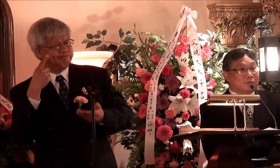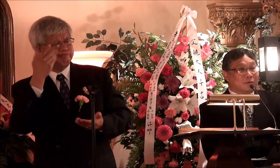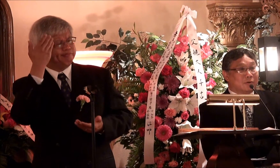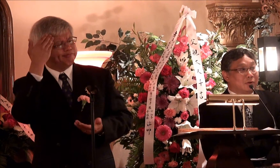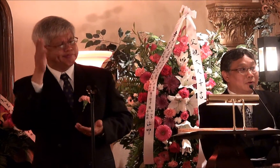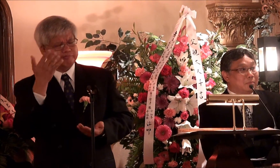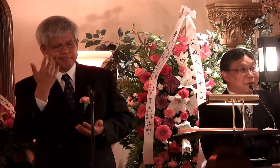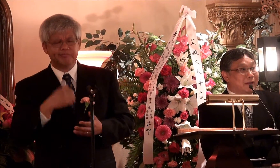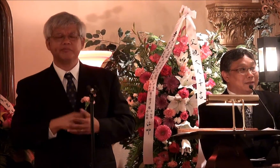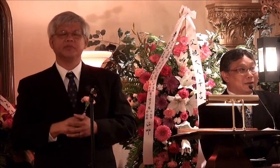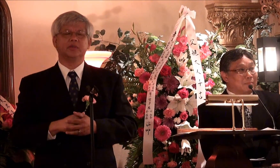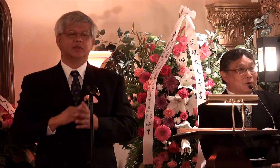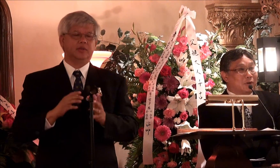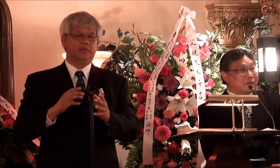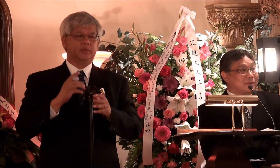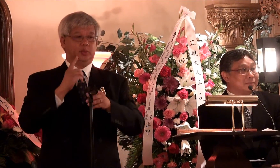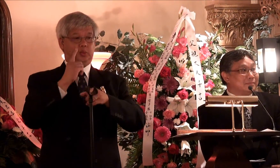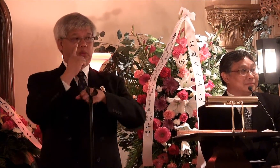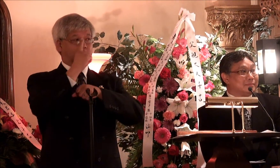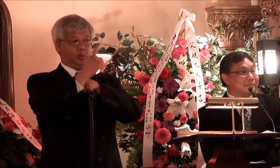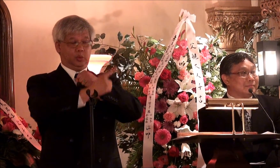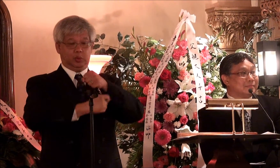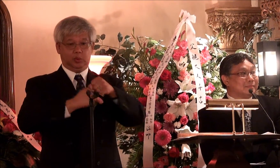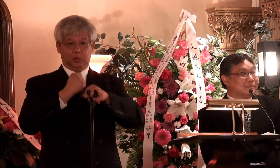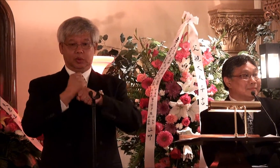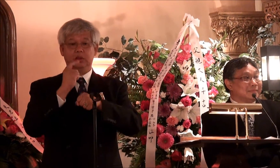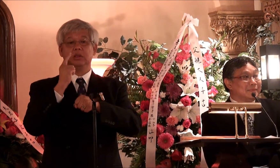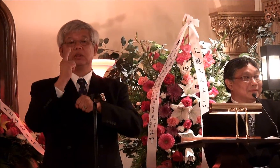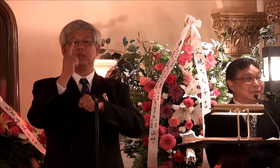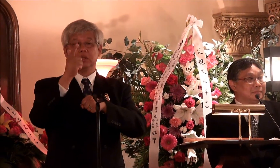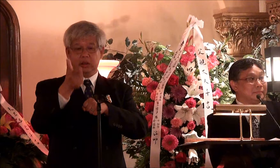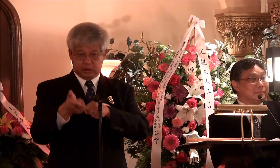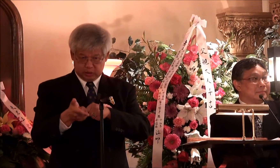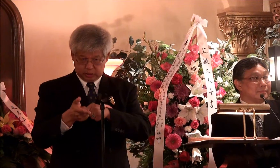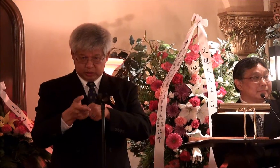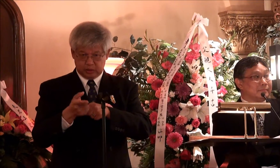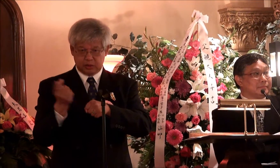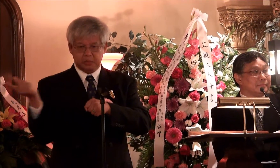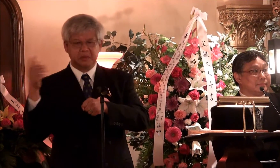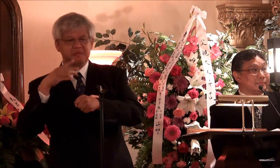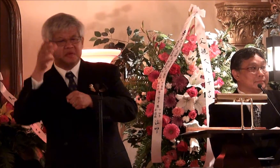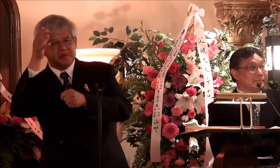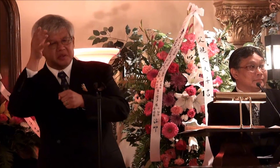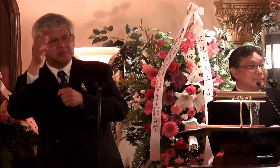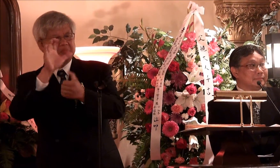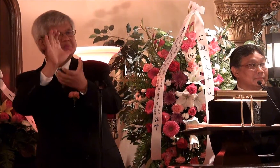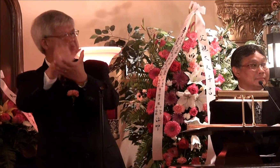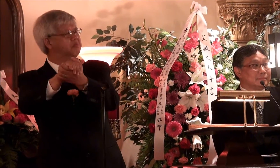remember growing up as a kid, he never slept that way. Well, a year